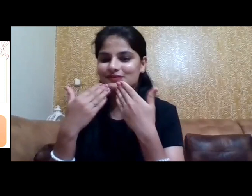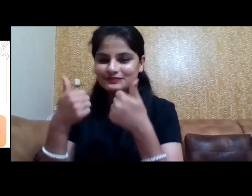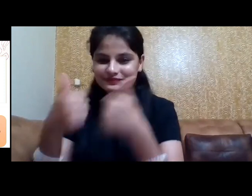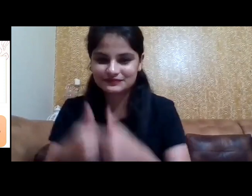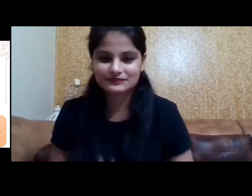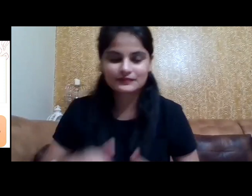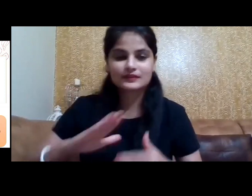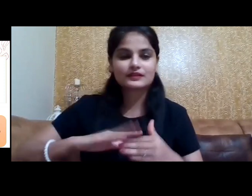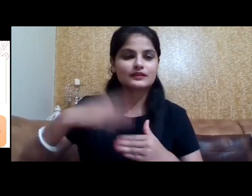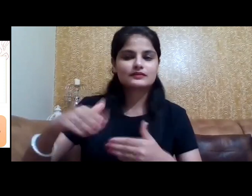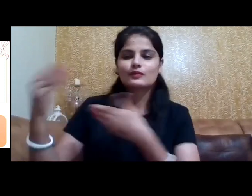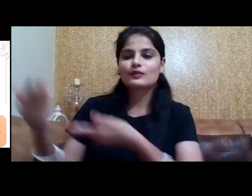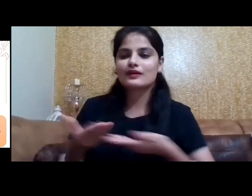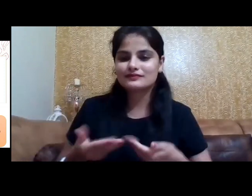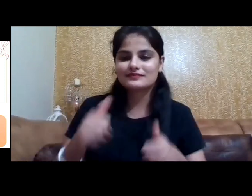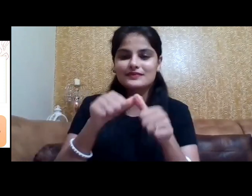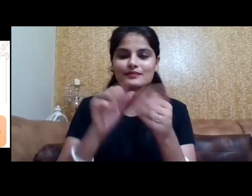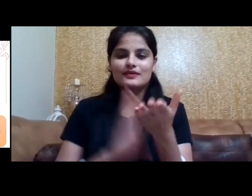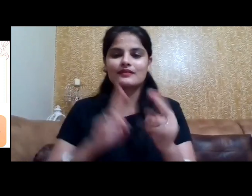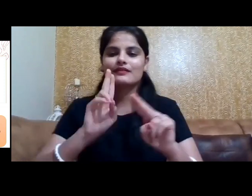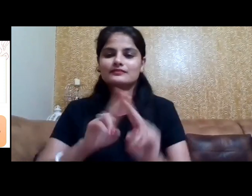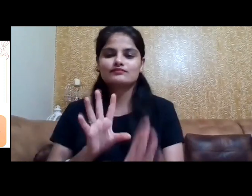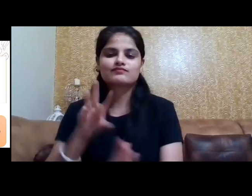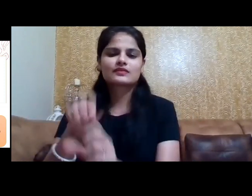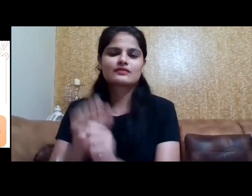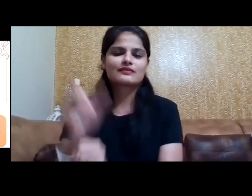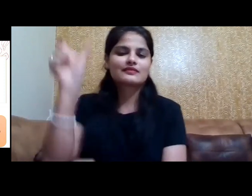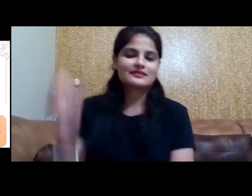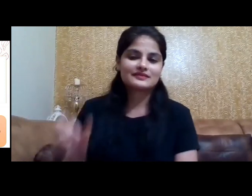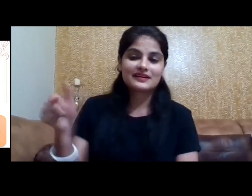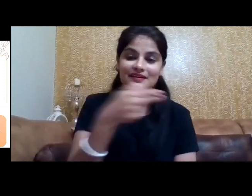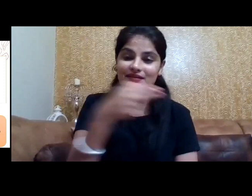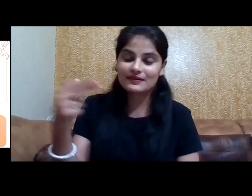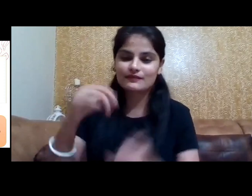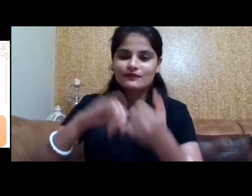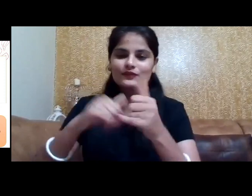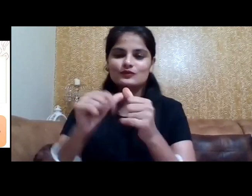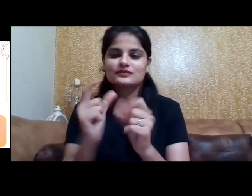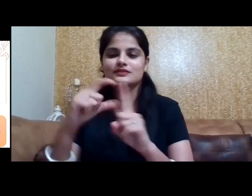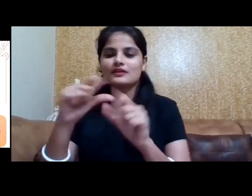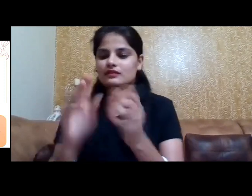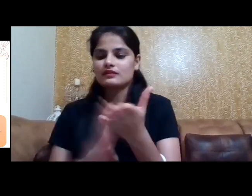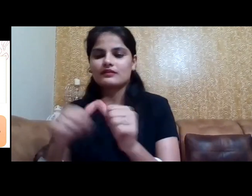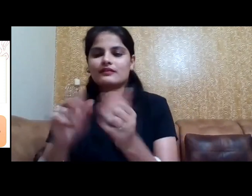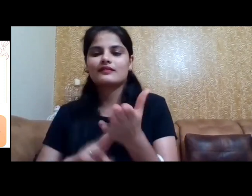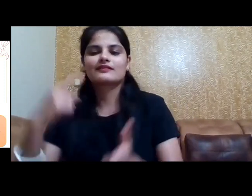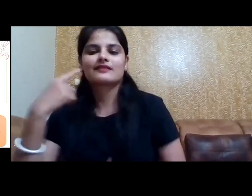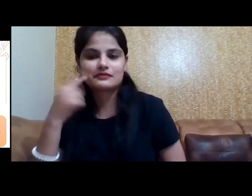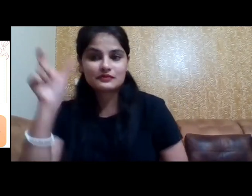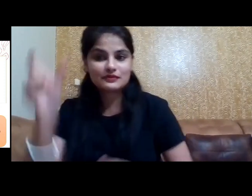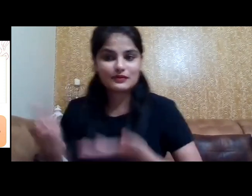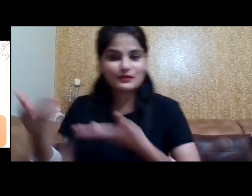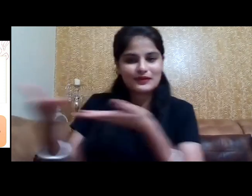Thank you so much, Mr. Ashutosh. That was wonderful. Now, I would like to welcome from our next partners, Access Mantra